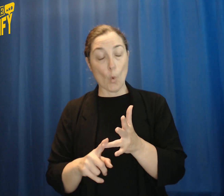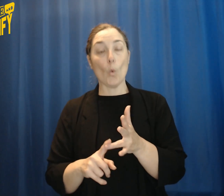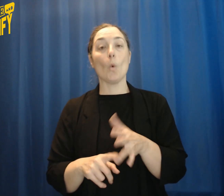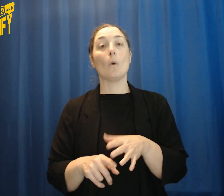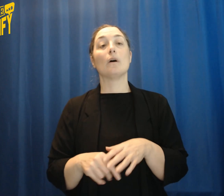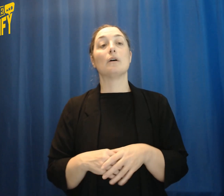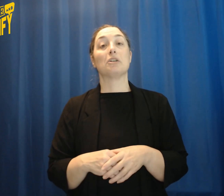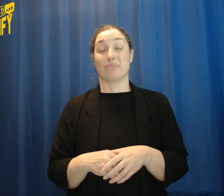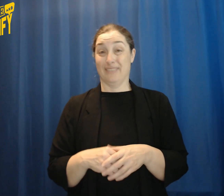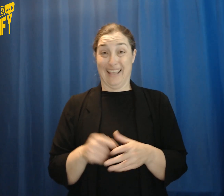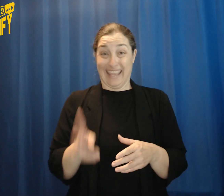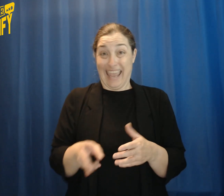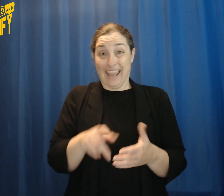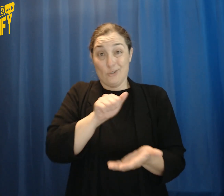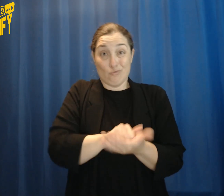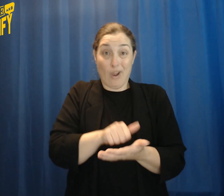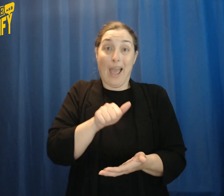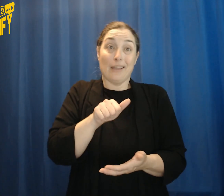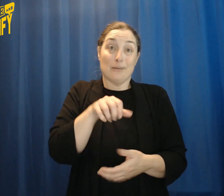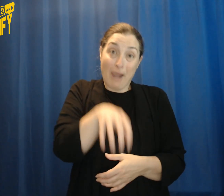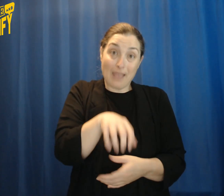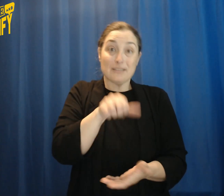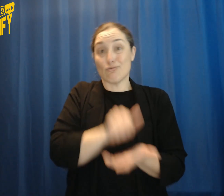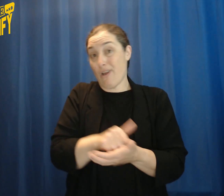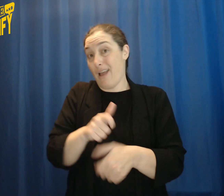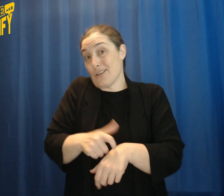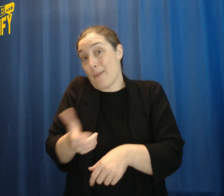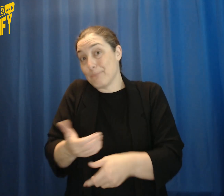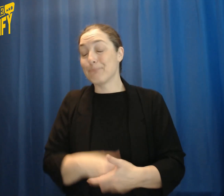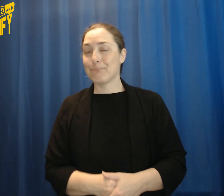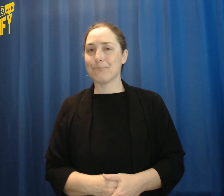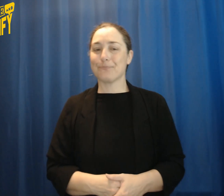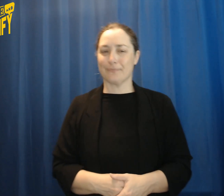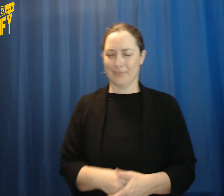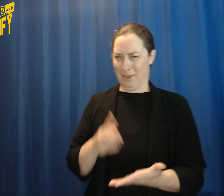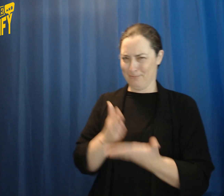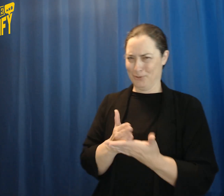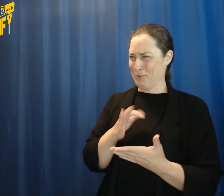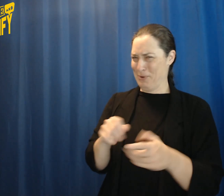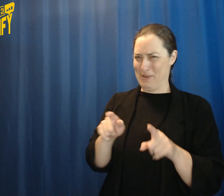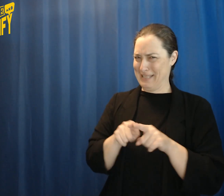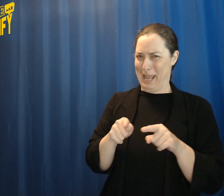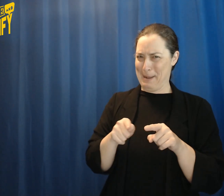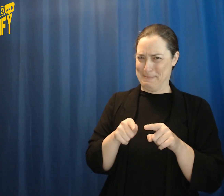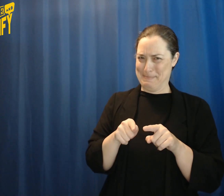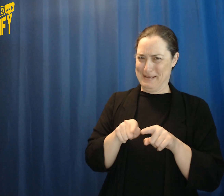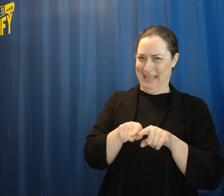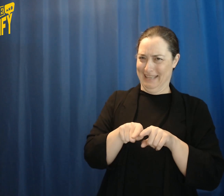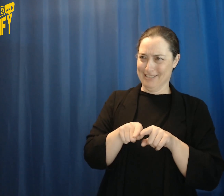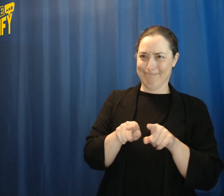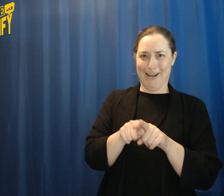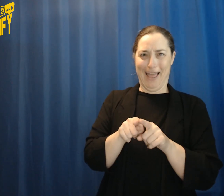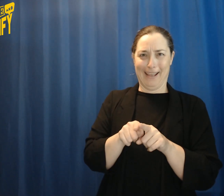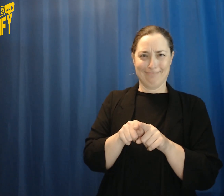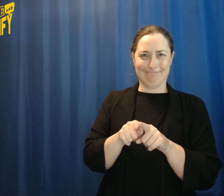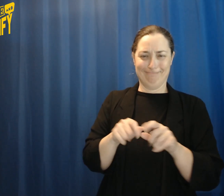right time yet again. I'm sure it wasn't this linear, but the way that you tell these stories,